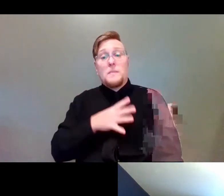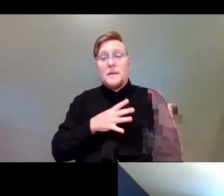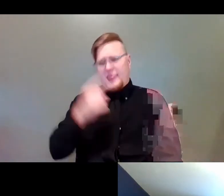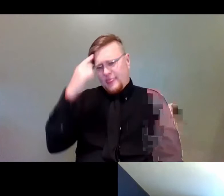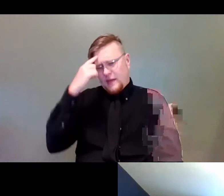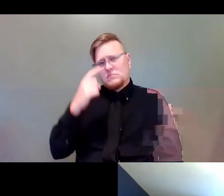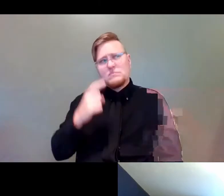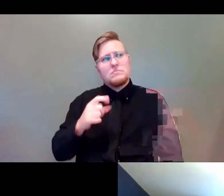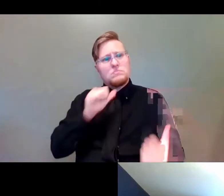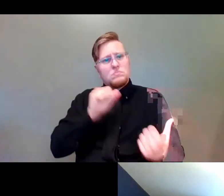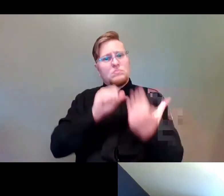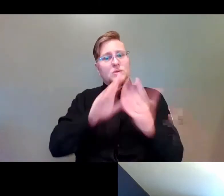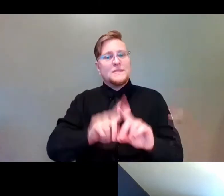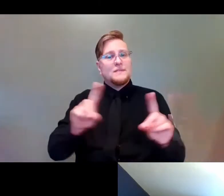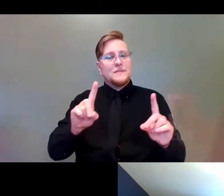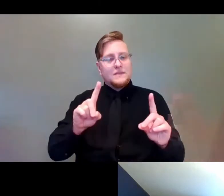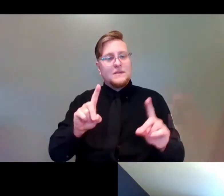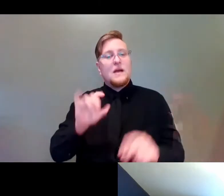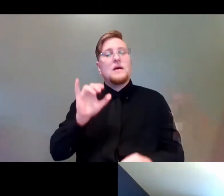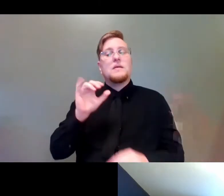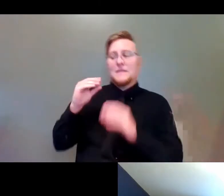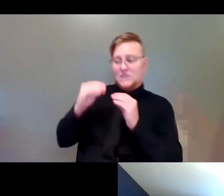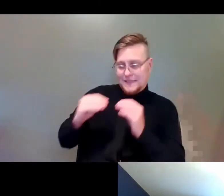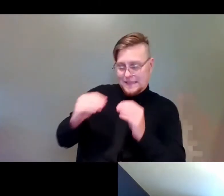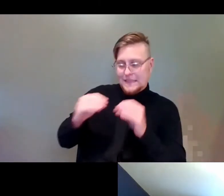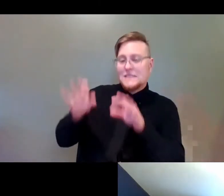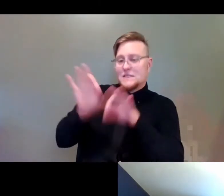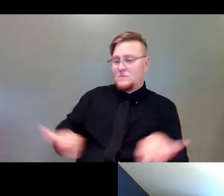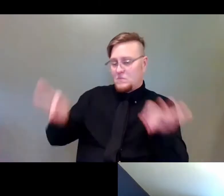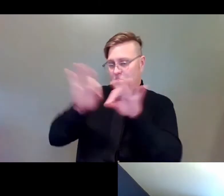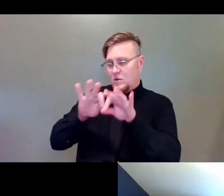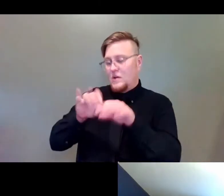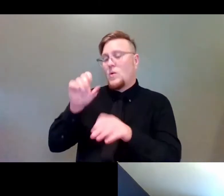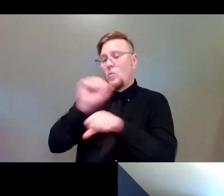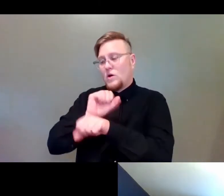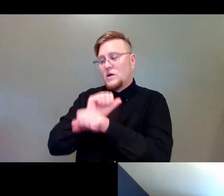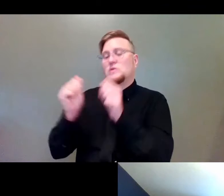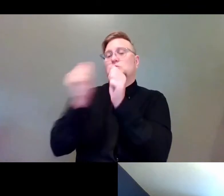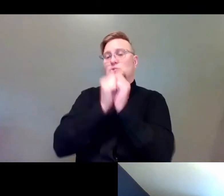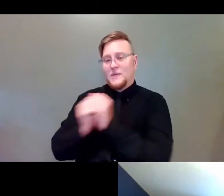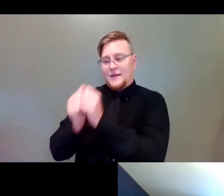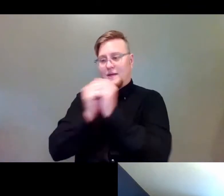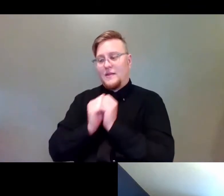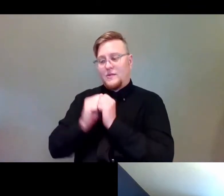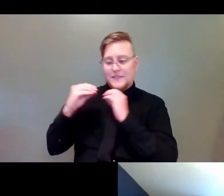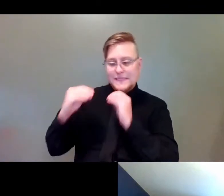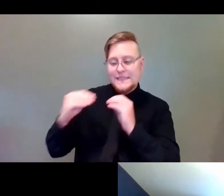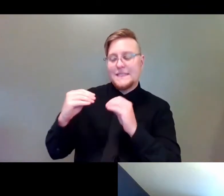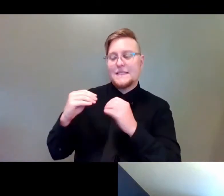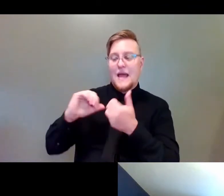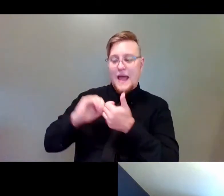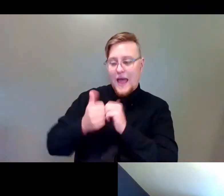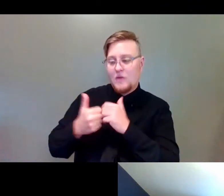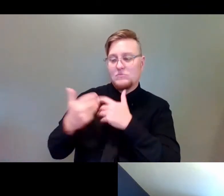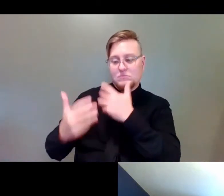things. And I think that's important. I think we need to have work together, and deaf women are fighting